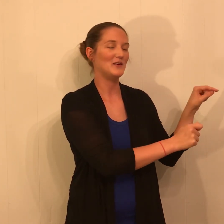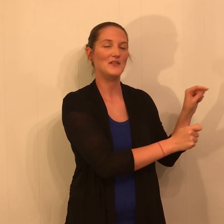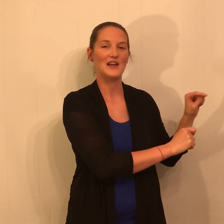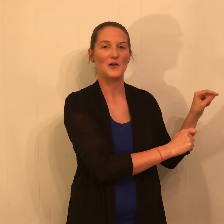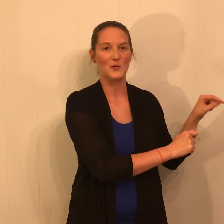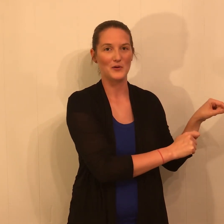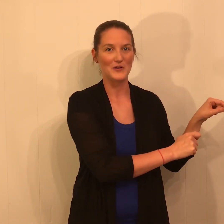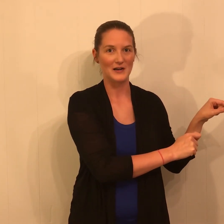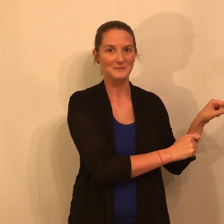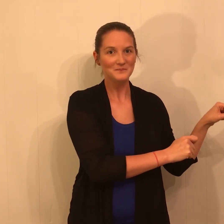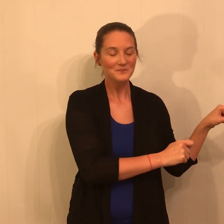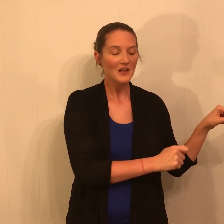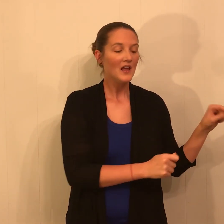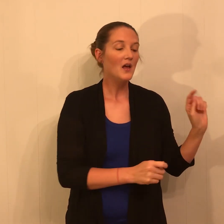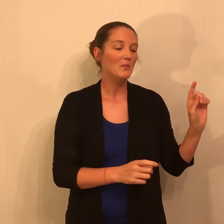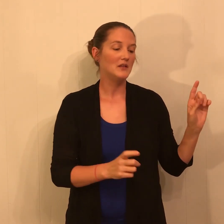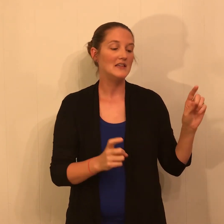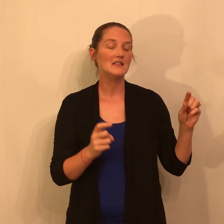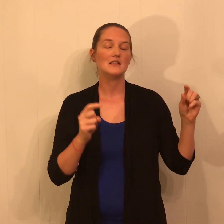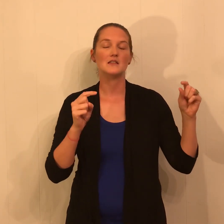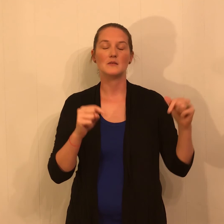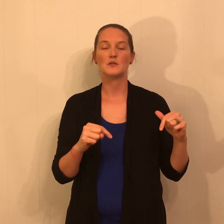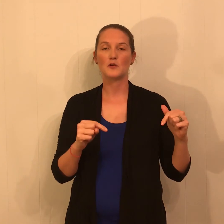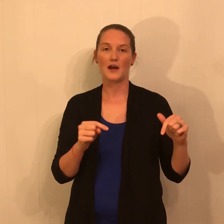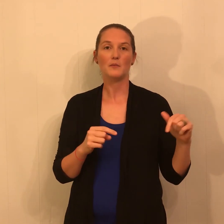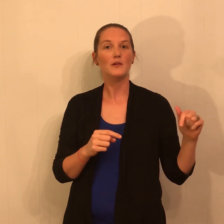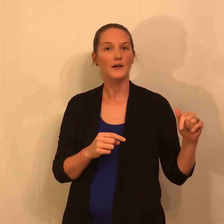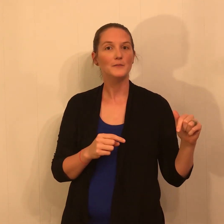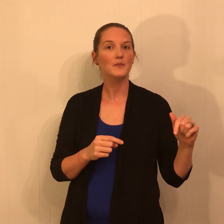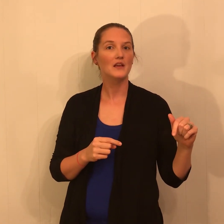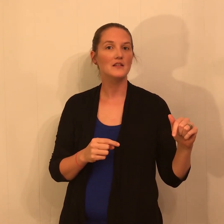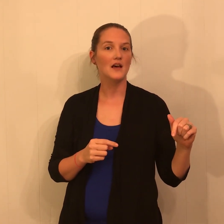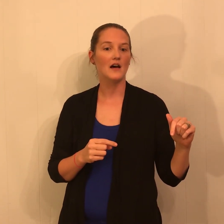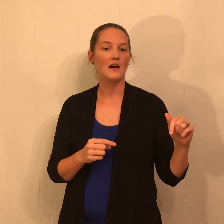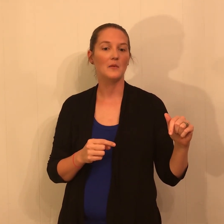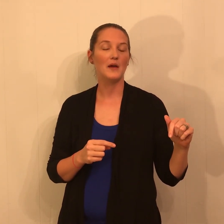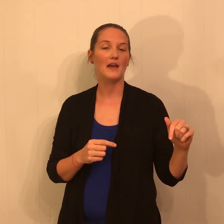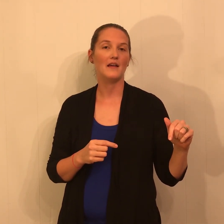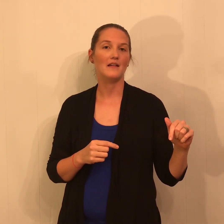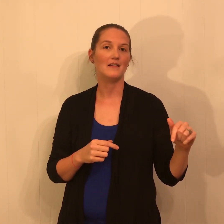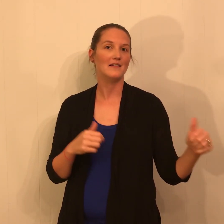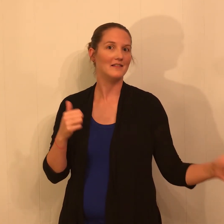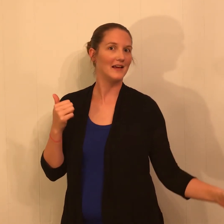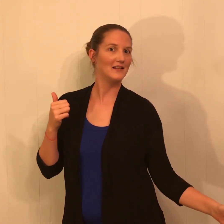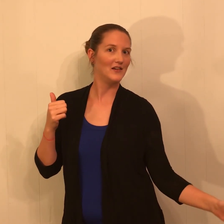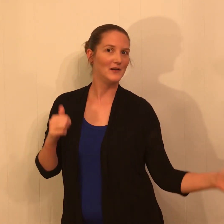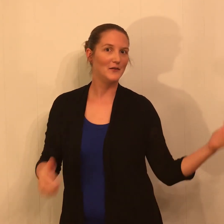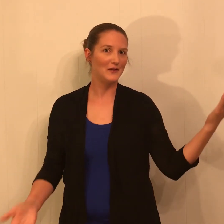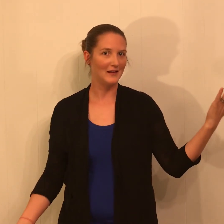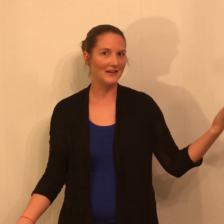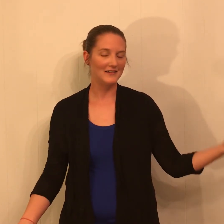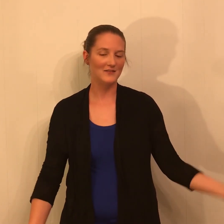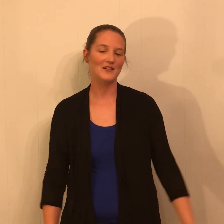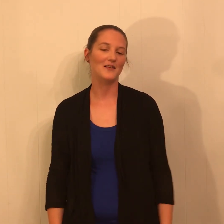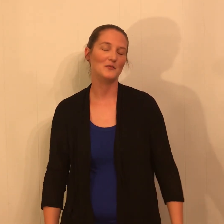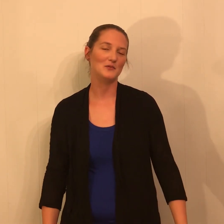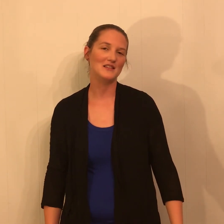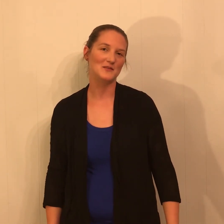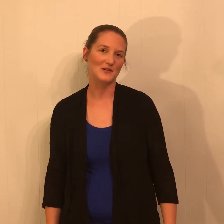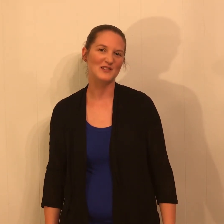video up and running. Please subscribe below, and like the video if you like it. If you don't, please don't like